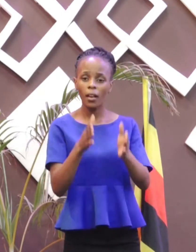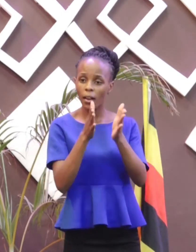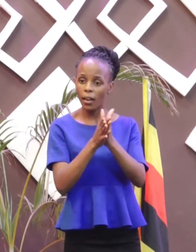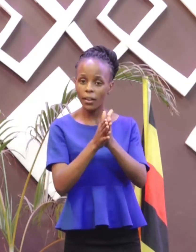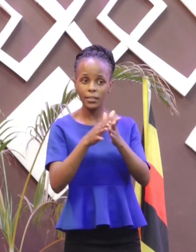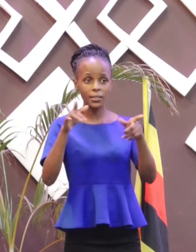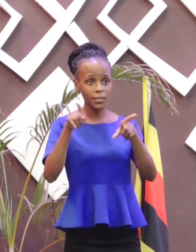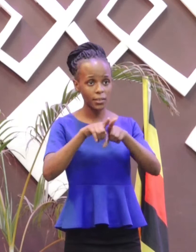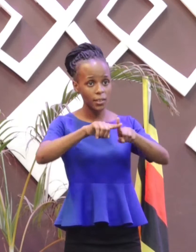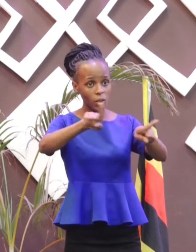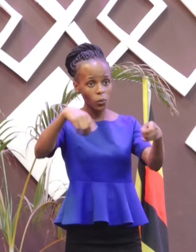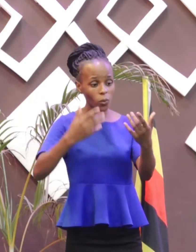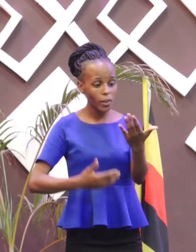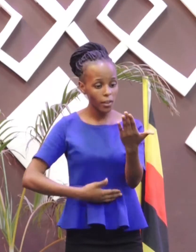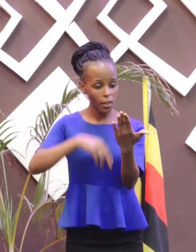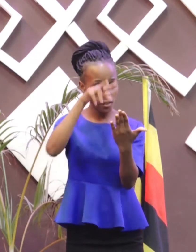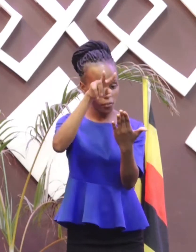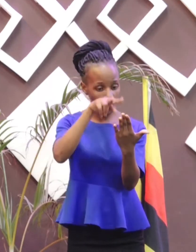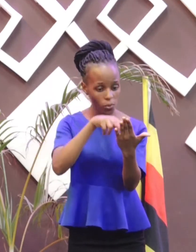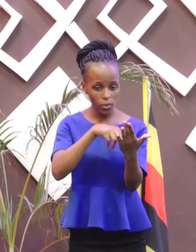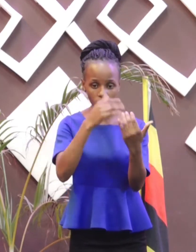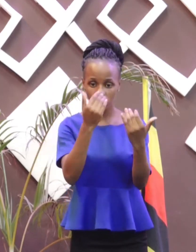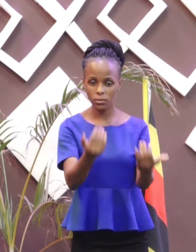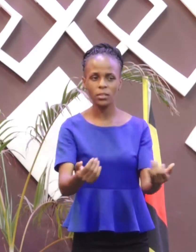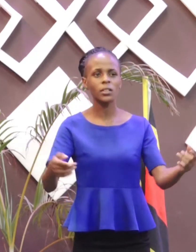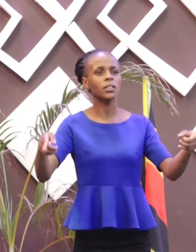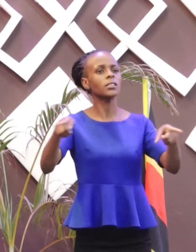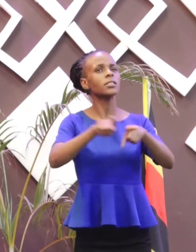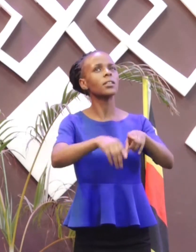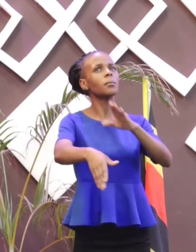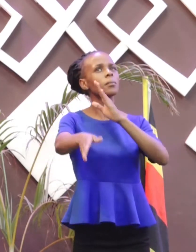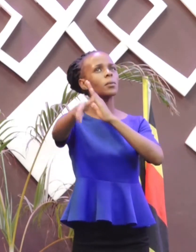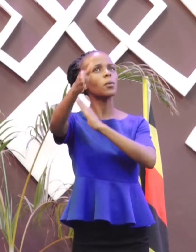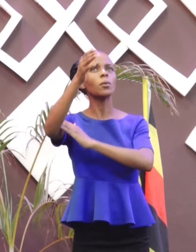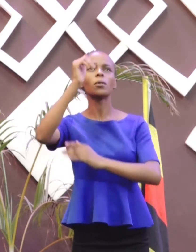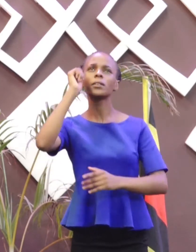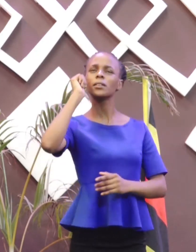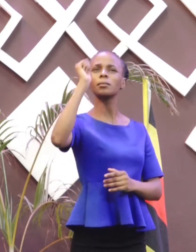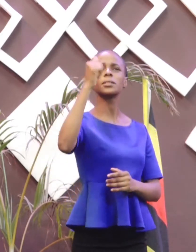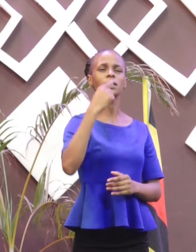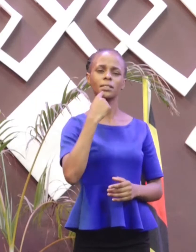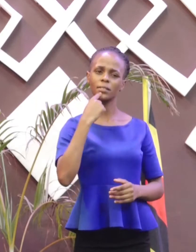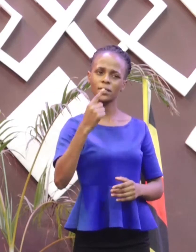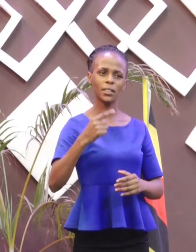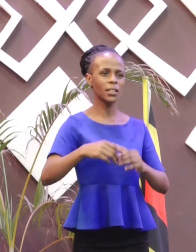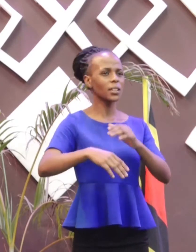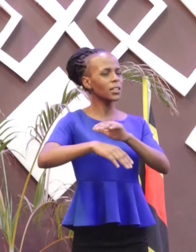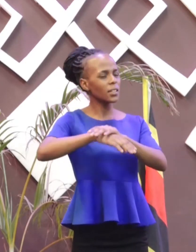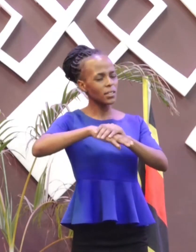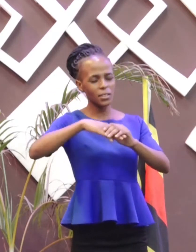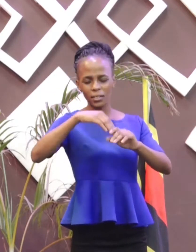as we have just read, era bwe tuva okusoma awo, even God himself says, don't